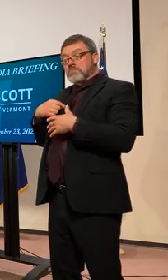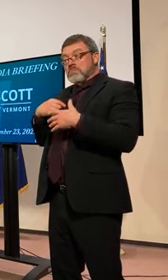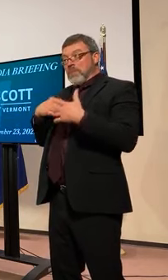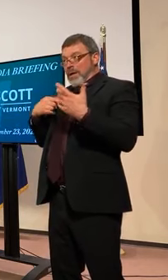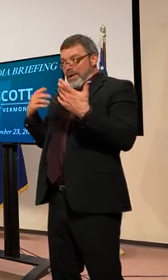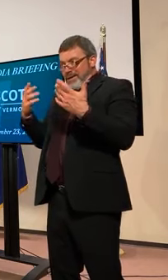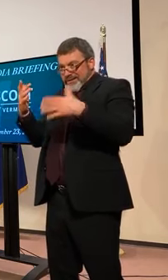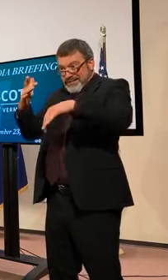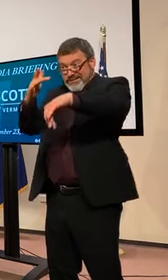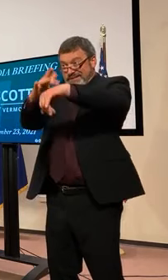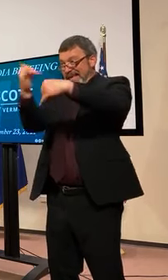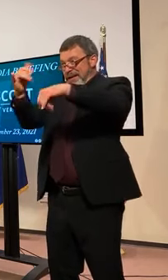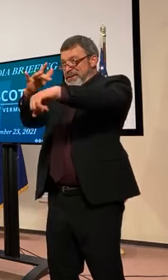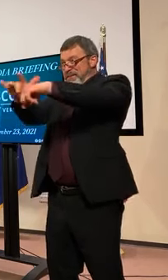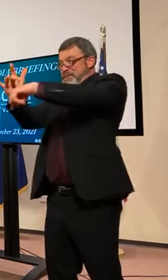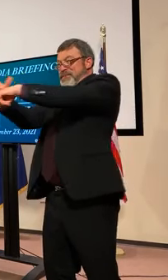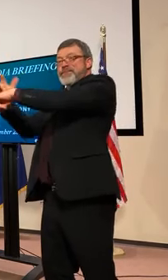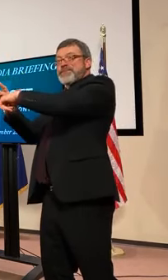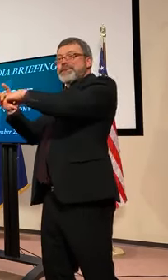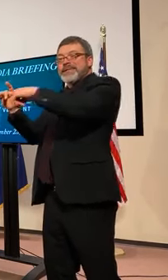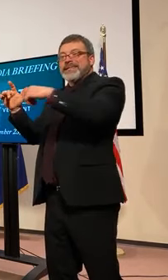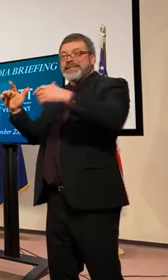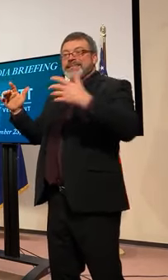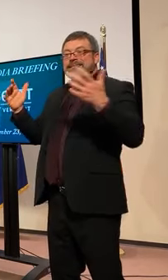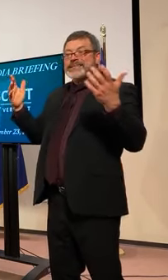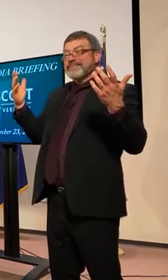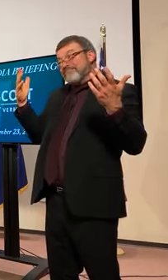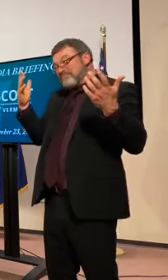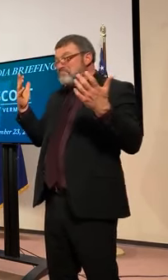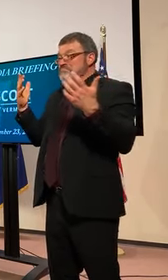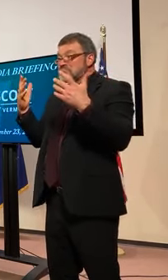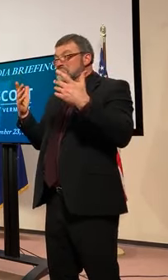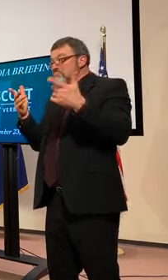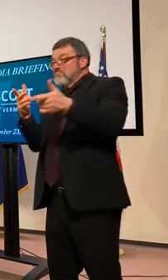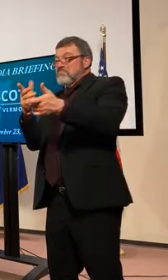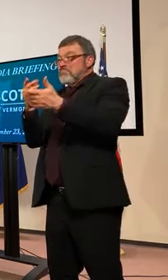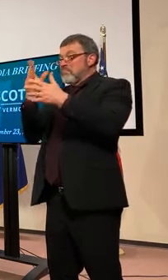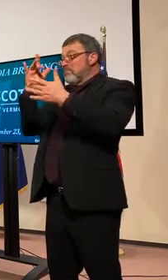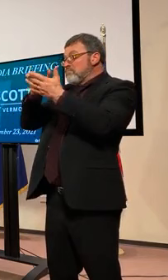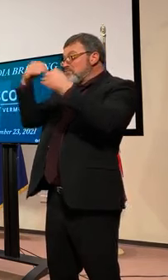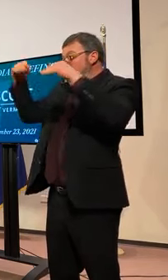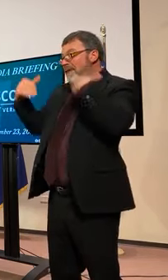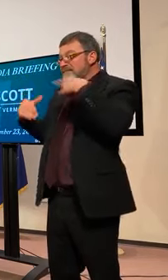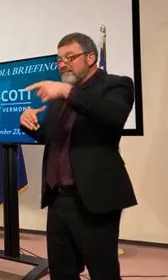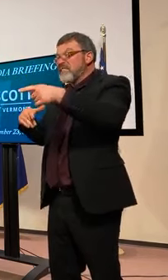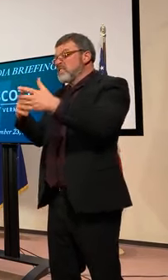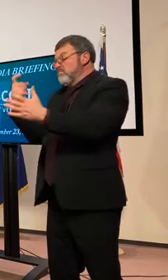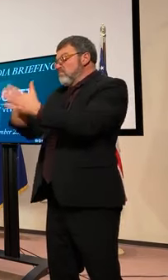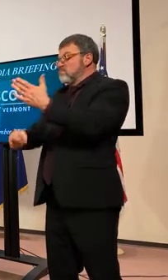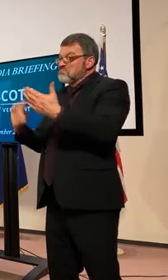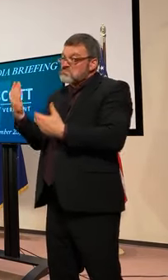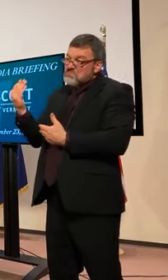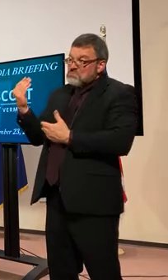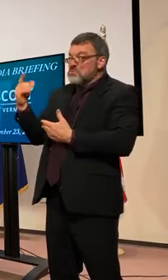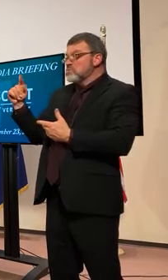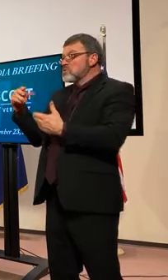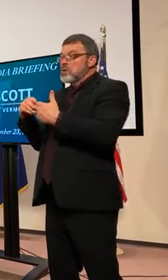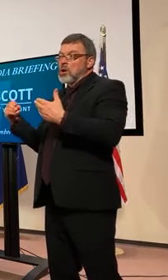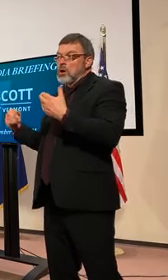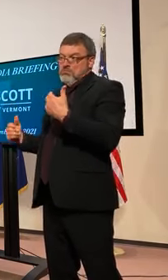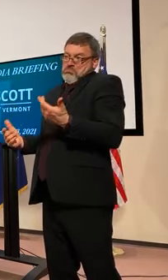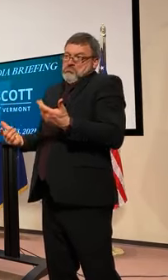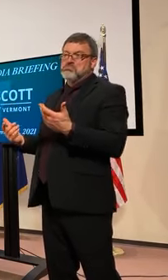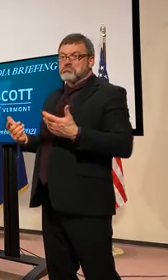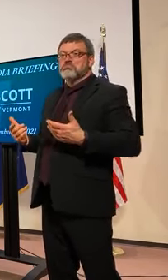$15, $20, so we want to make sure that they're widely available and that we can get them so that we can disperse this